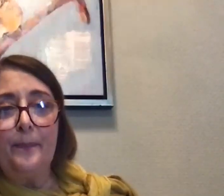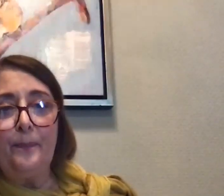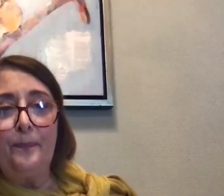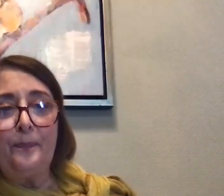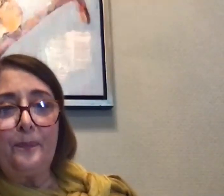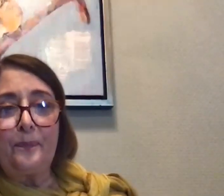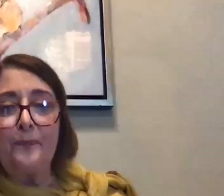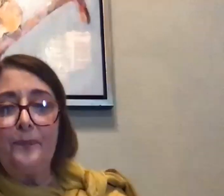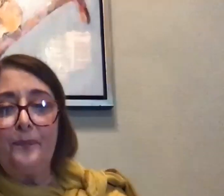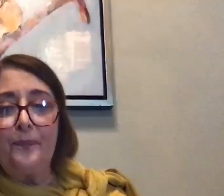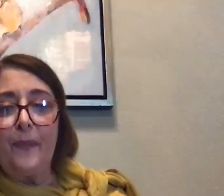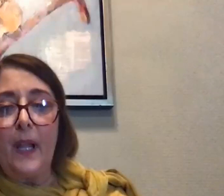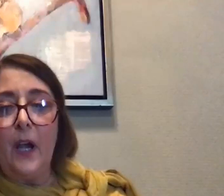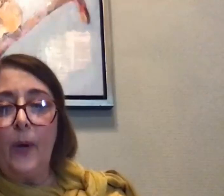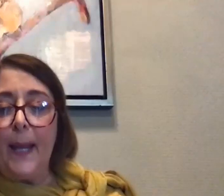accommodations?